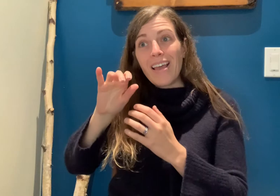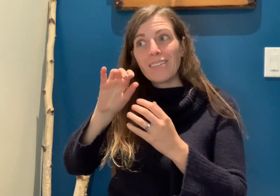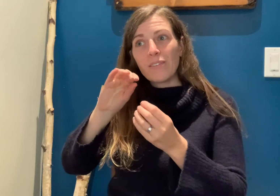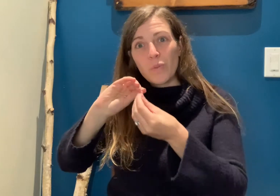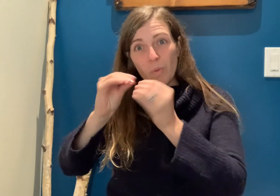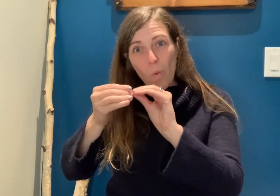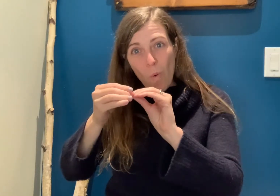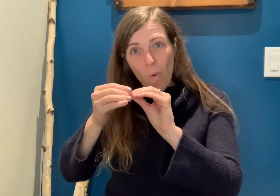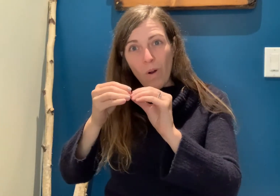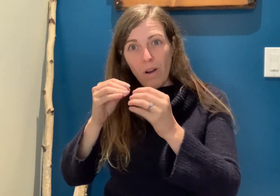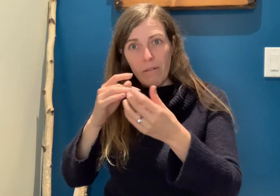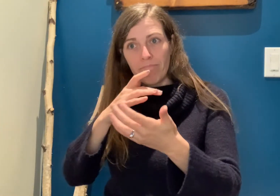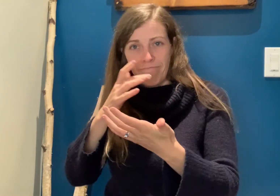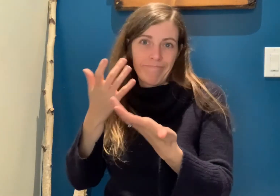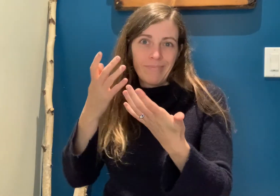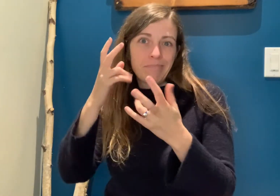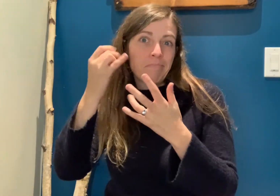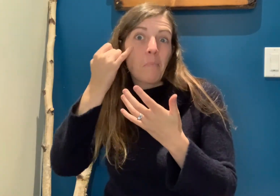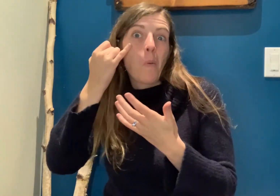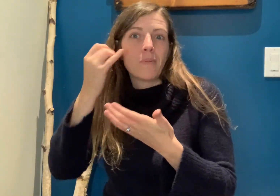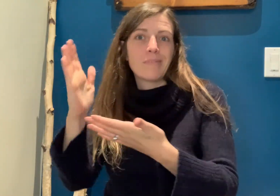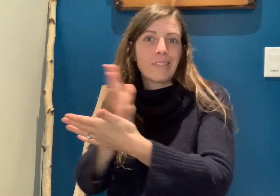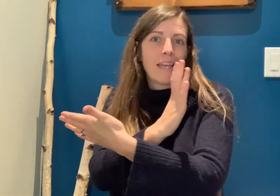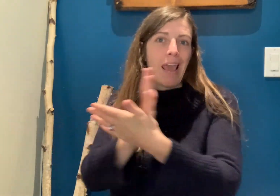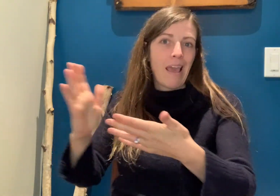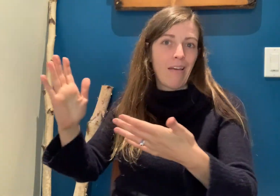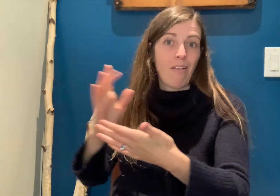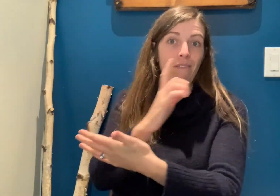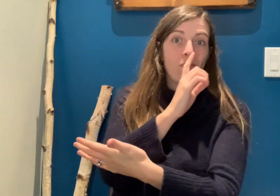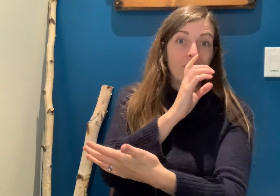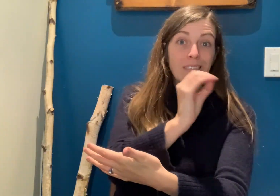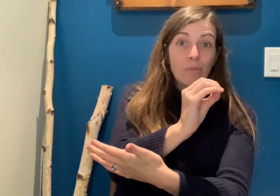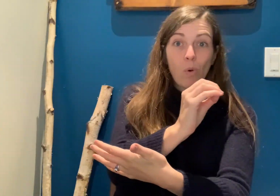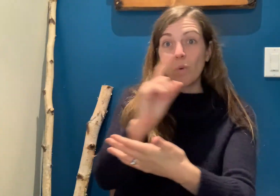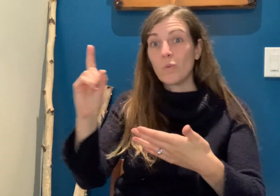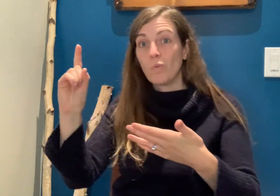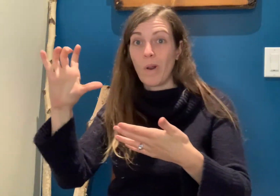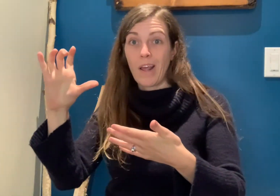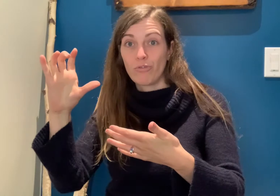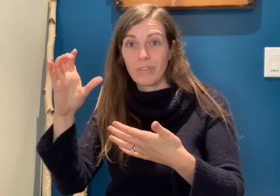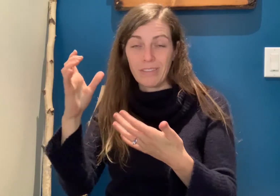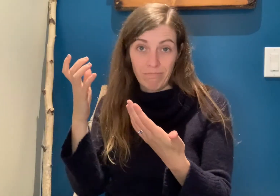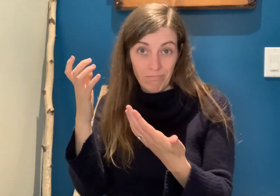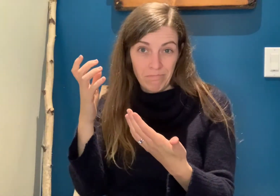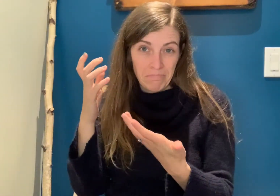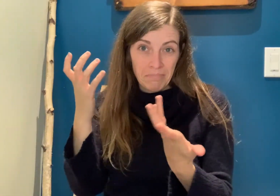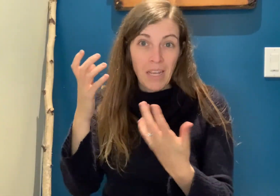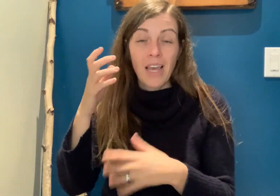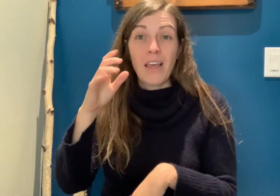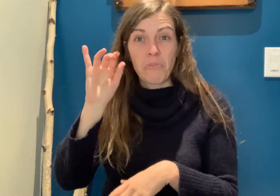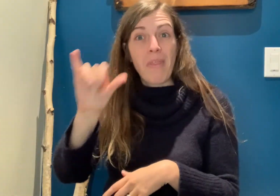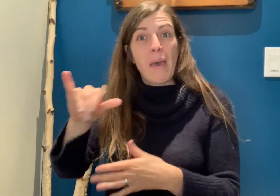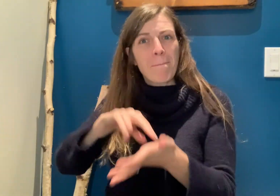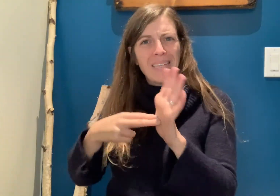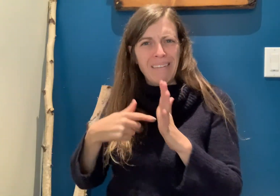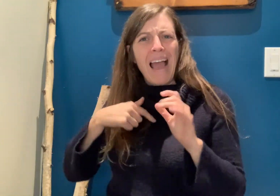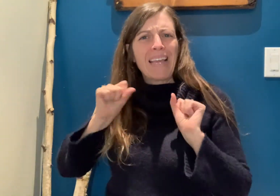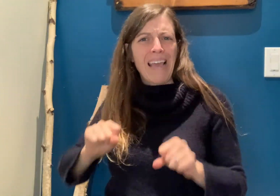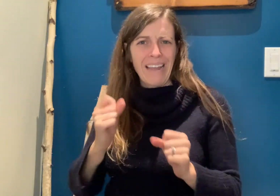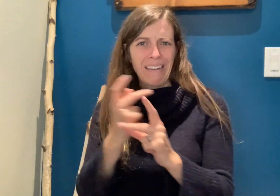skills is a number. It's a score on a scale of from 0 to 100. And that means that